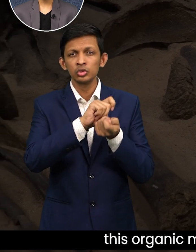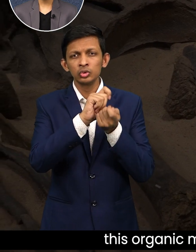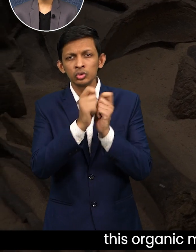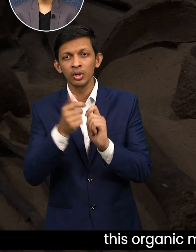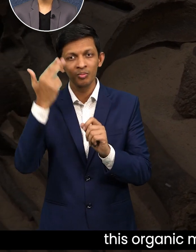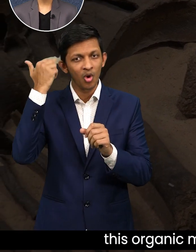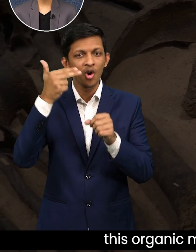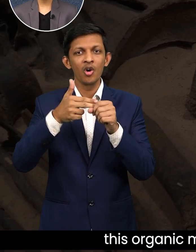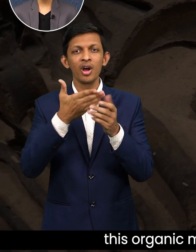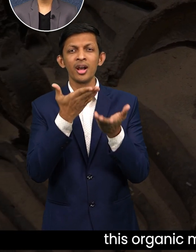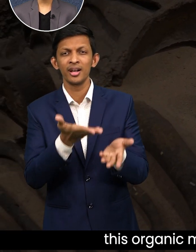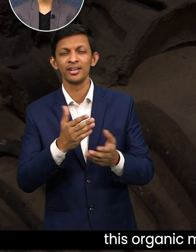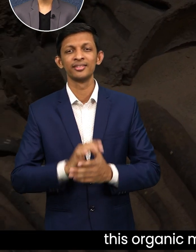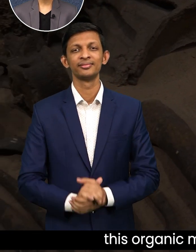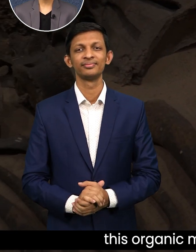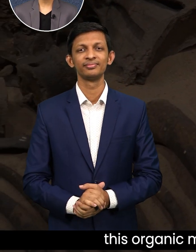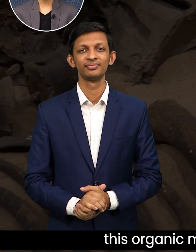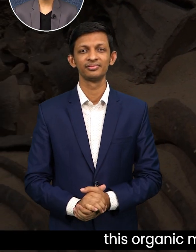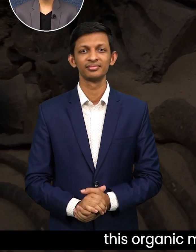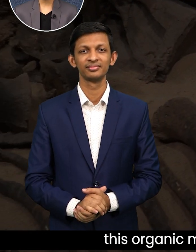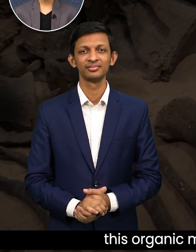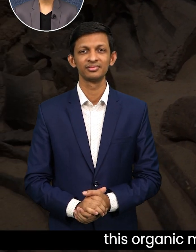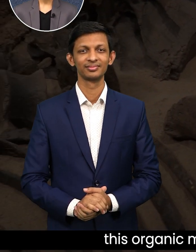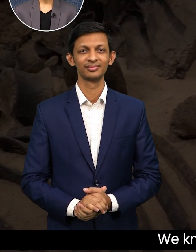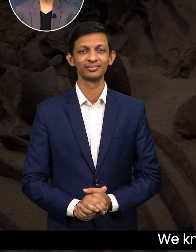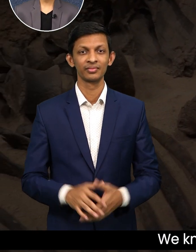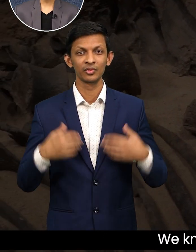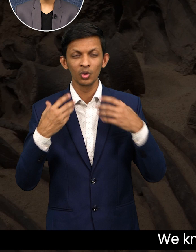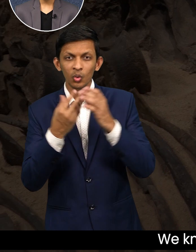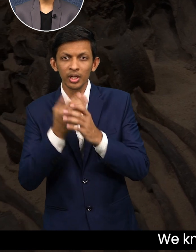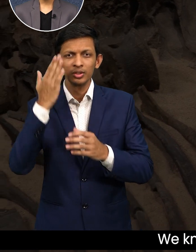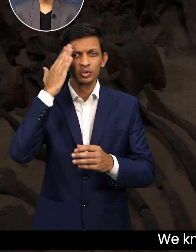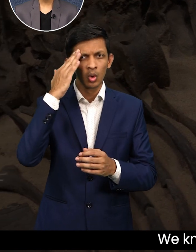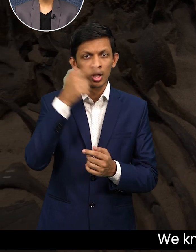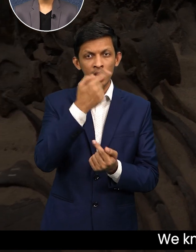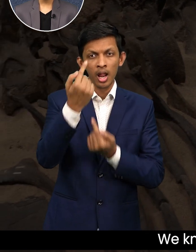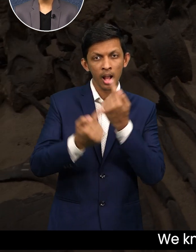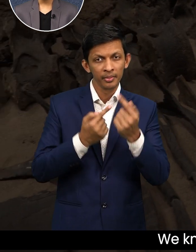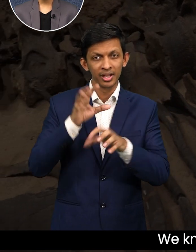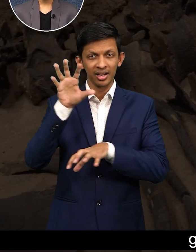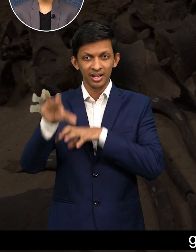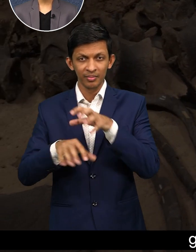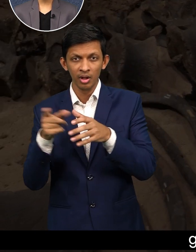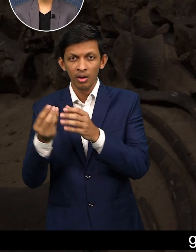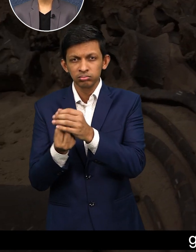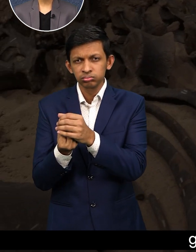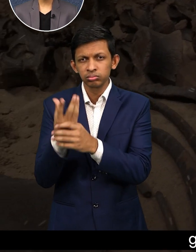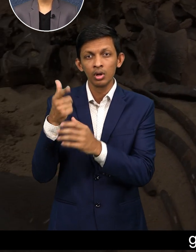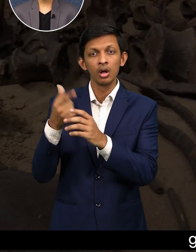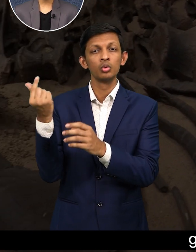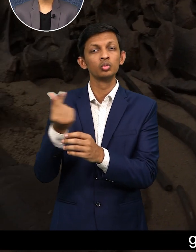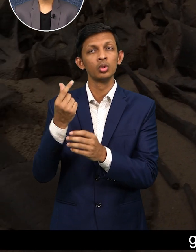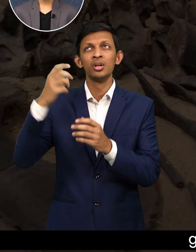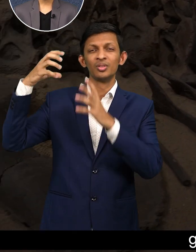organic matter got converted into fossil fuels. We know that plants and animals grow using